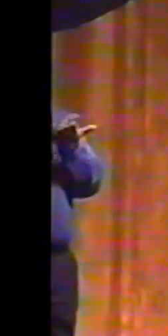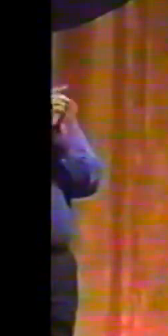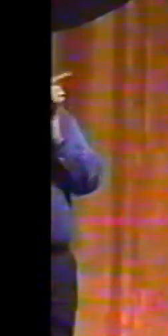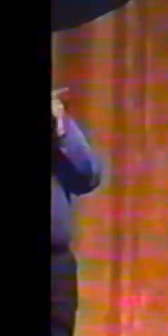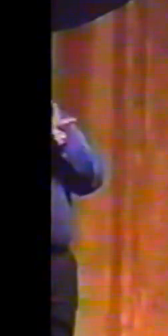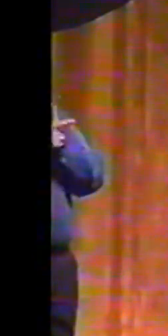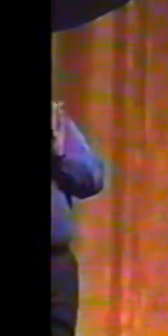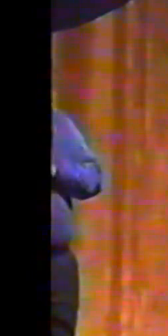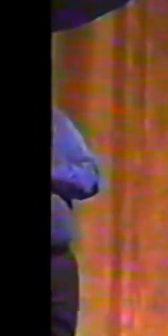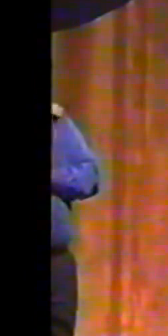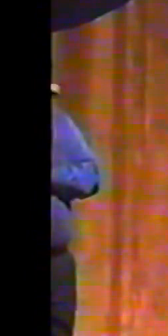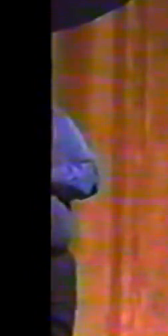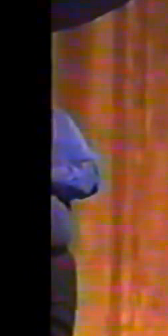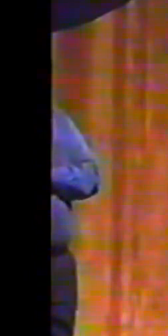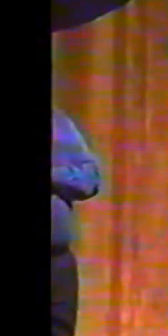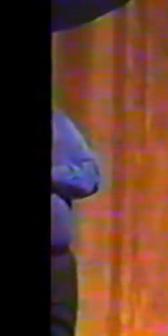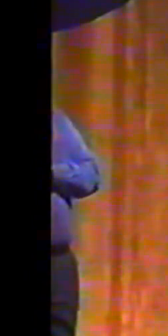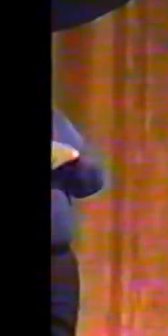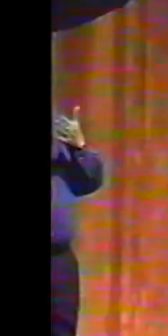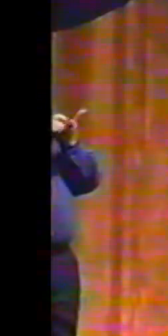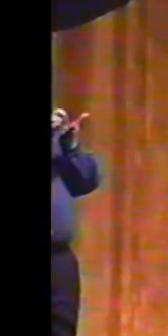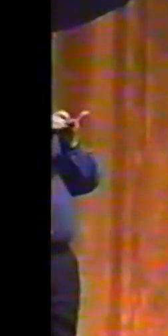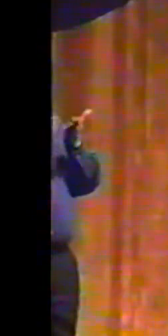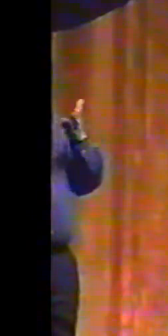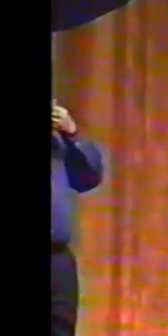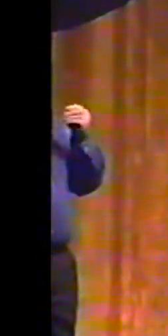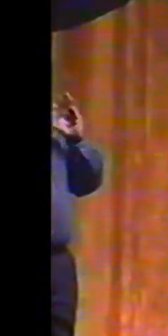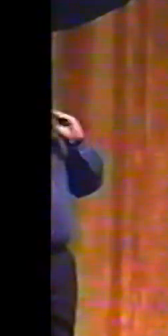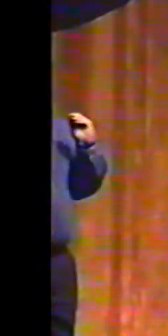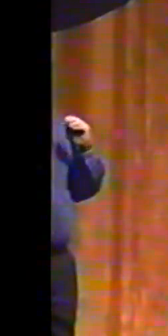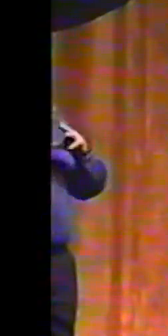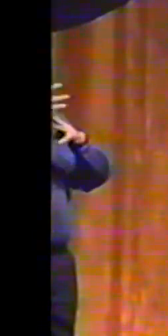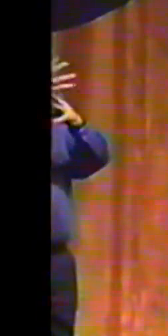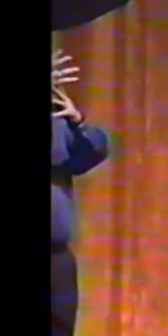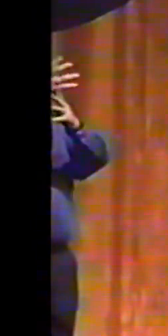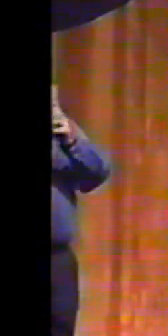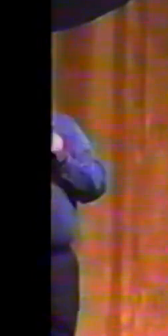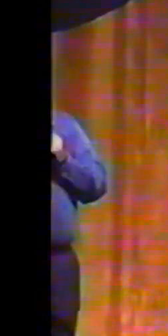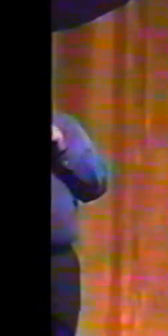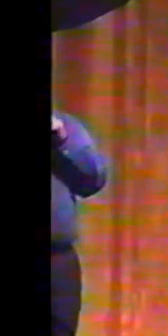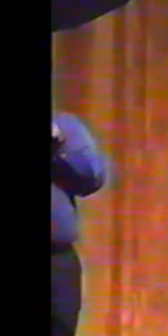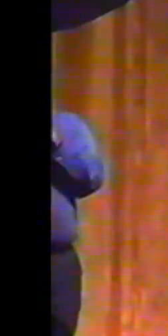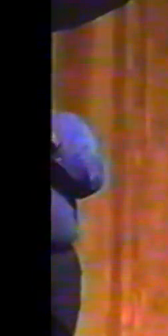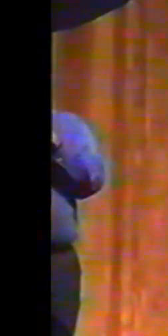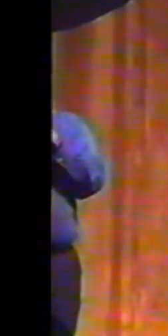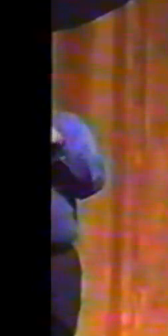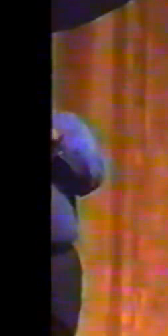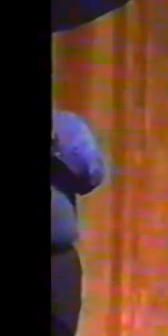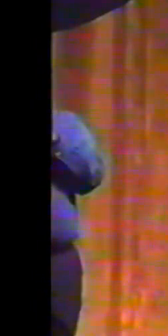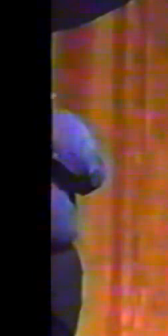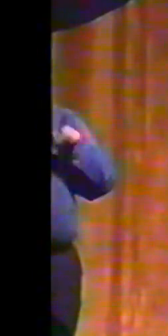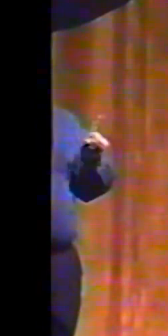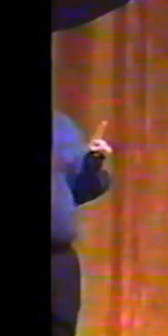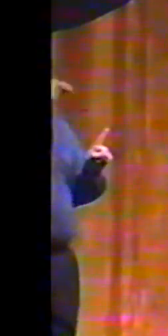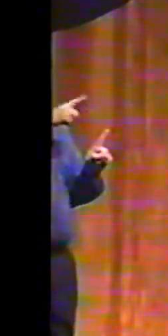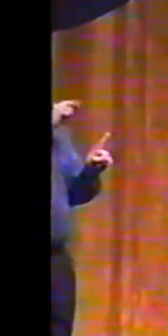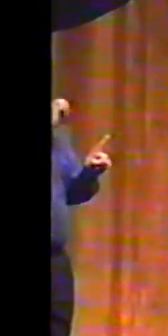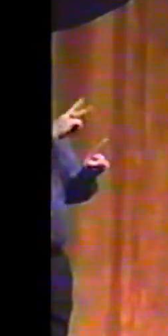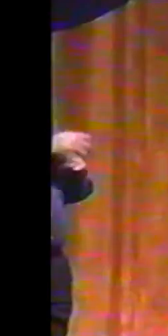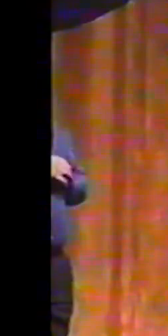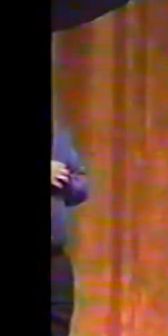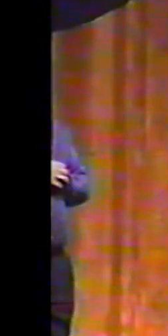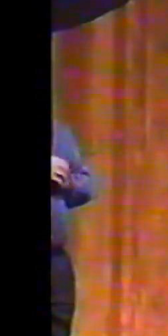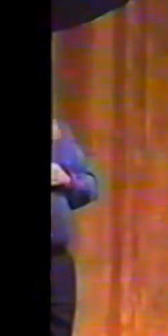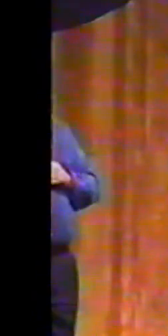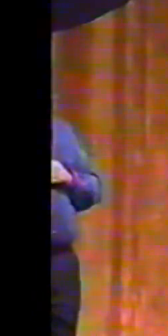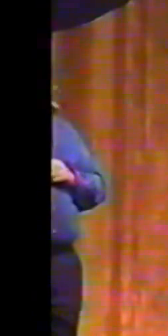in my stories of saying, we got these records by using this law, the Oregon Public Records Law. Or if I write about material